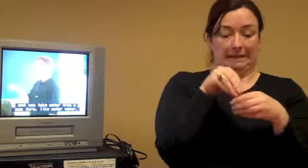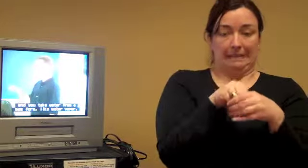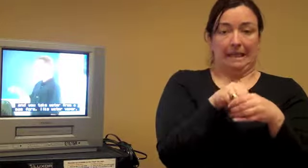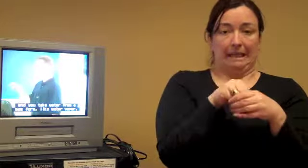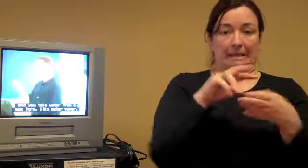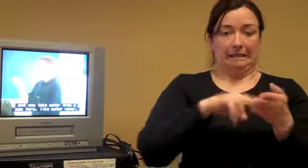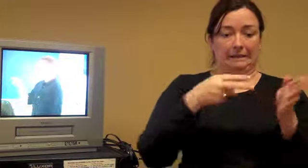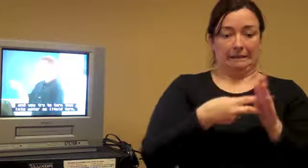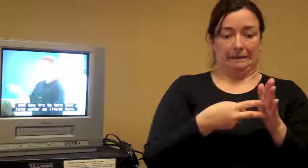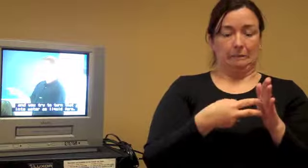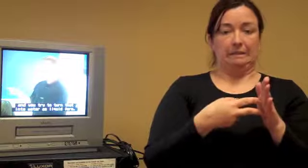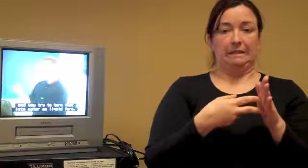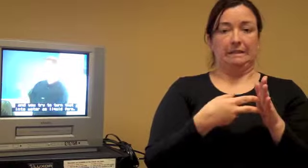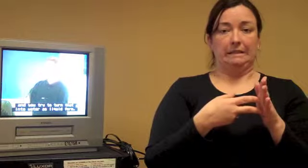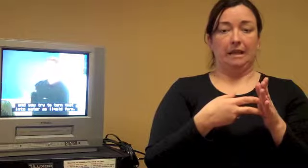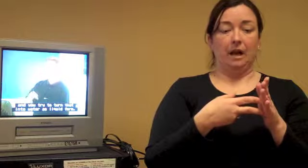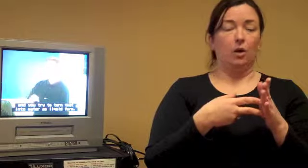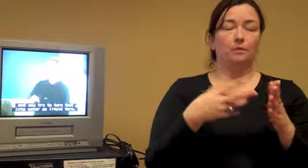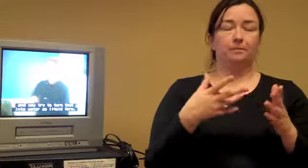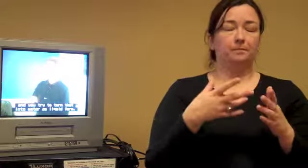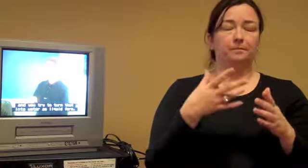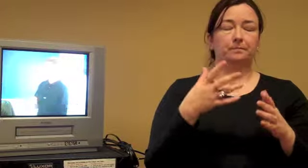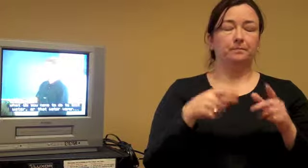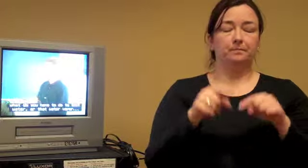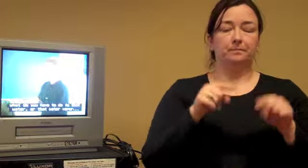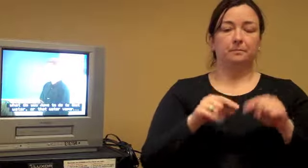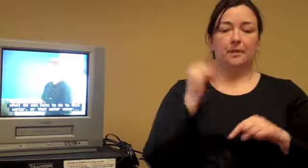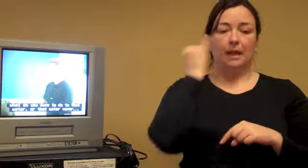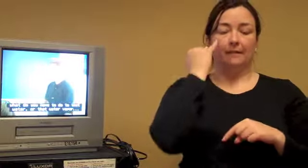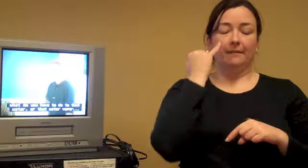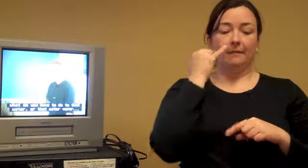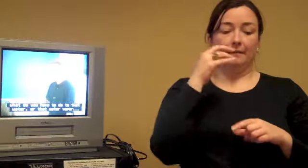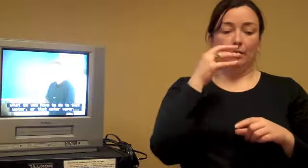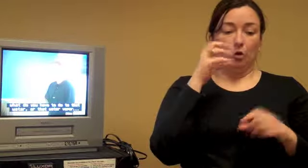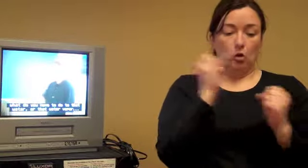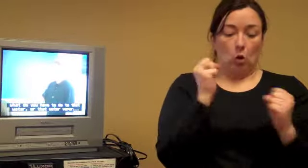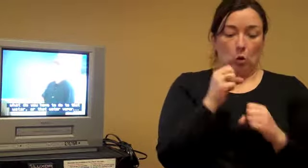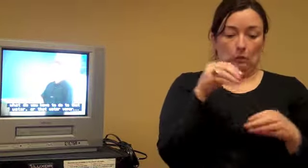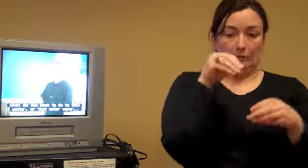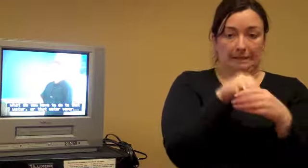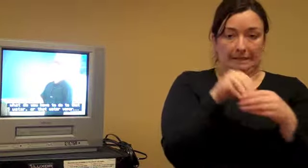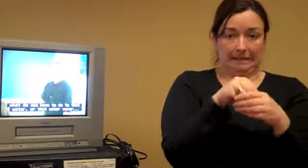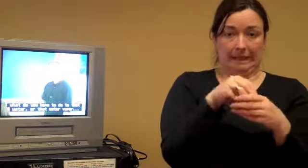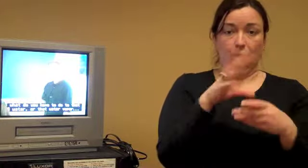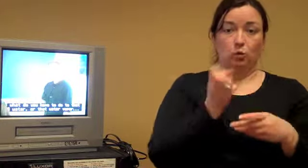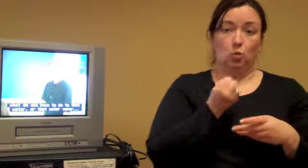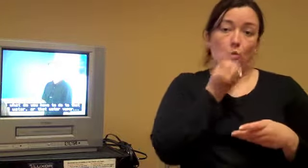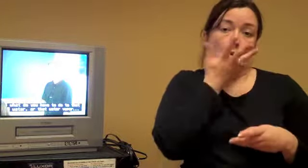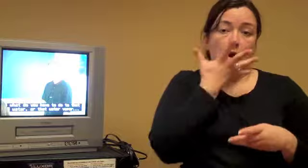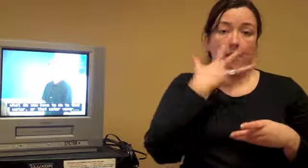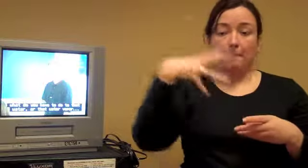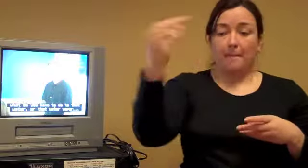like water vapor, and you try to turn that into water in liquid form, what do you have to do to that water, or that water vapor?